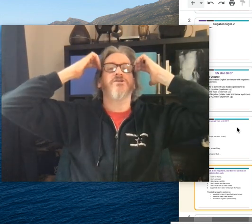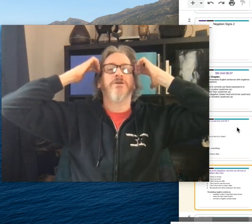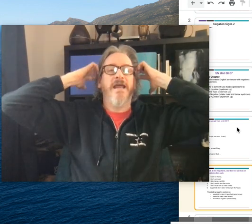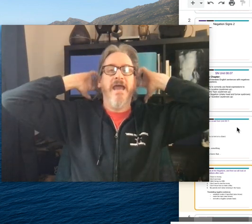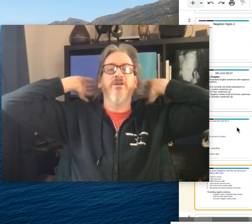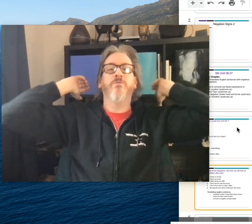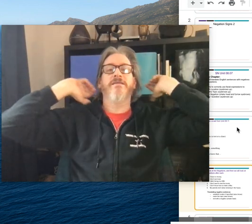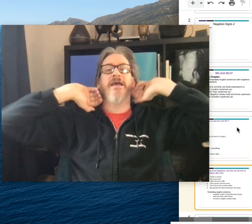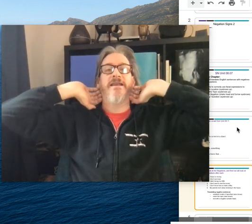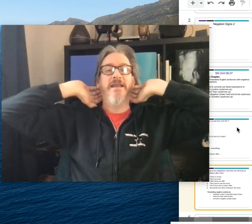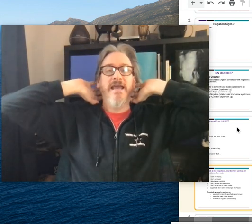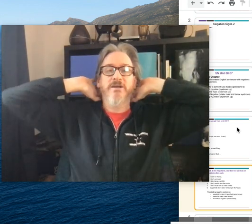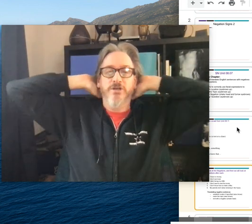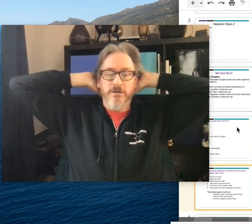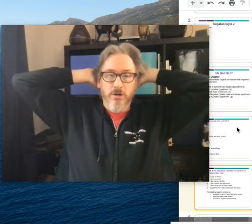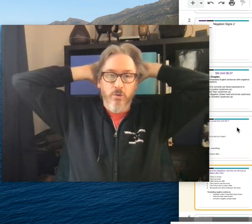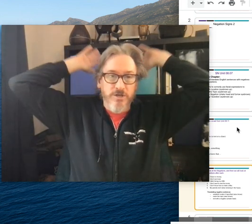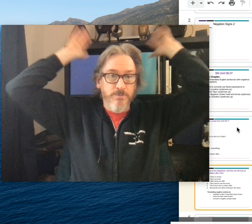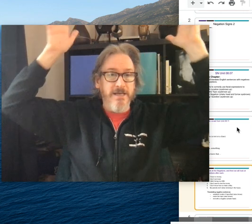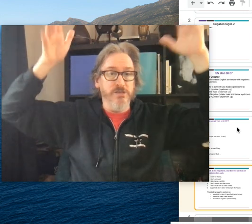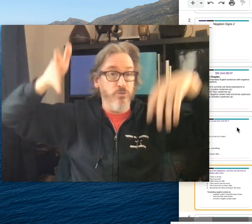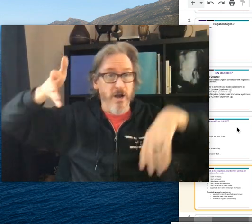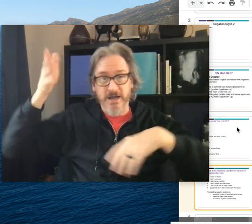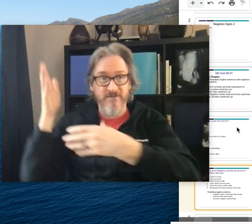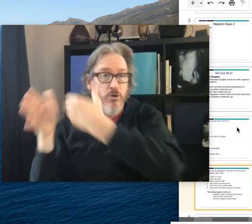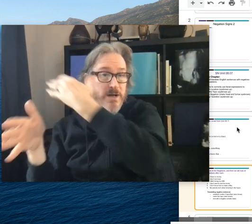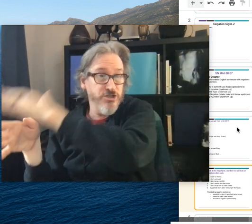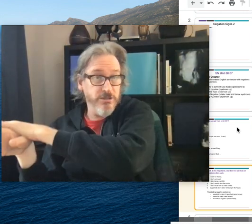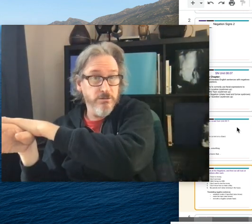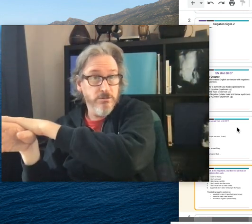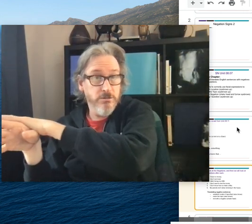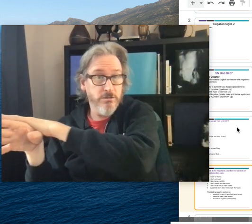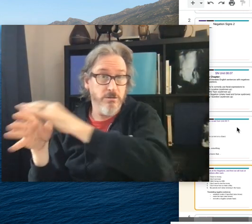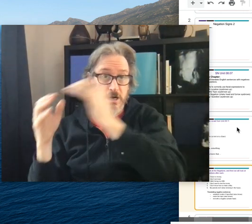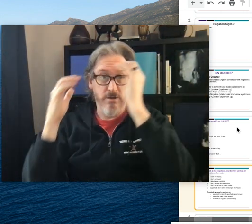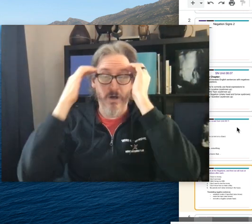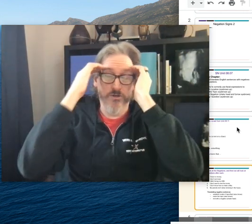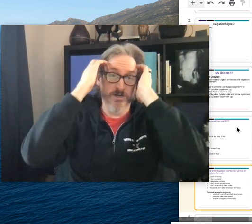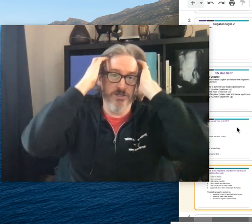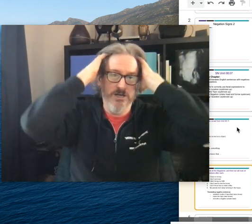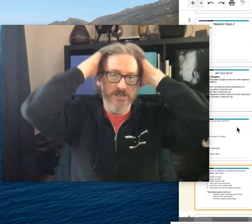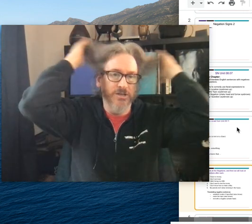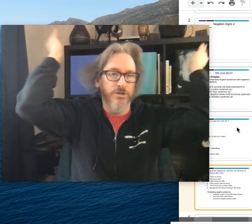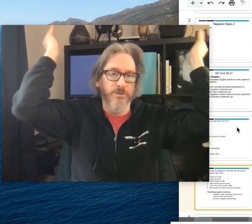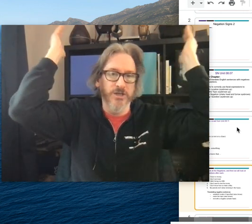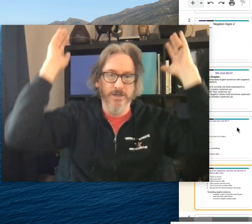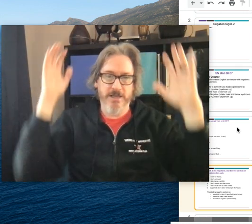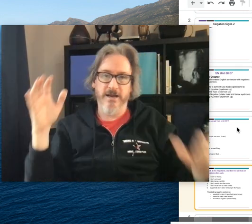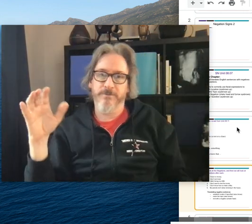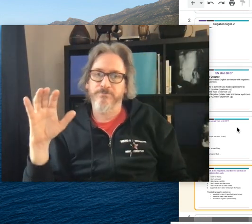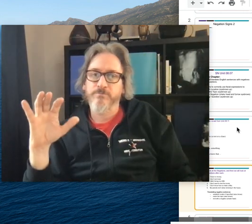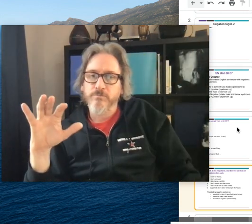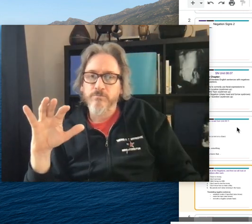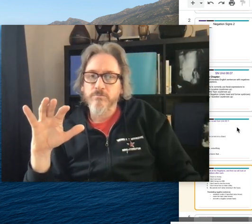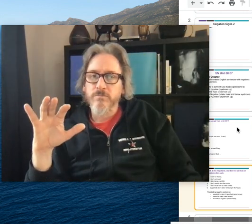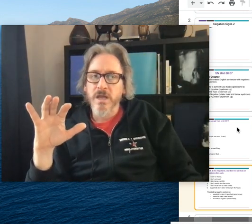all of these are going to end with a negation, which means we're not going to have a question. Well, the question is the do you